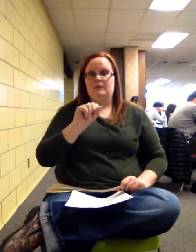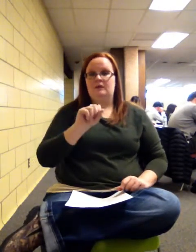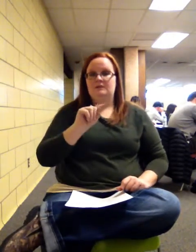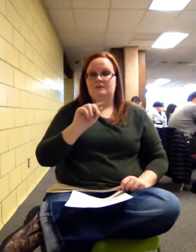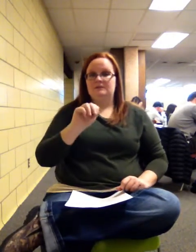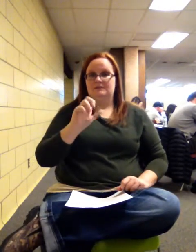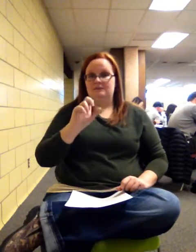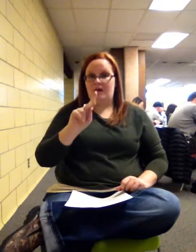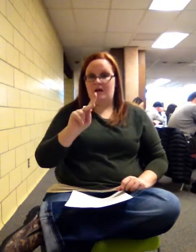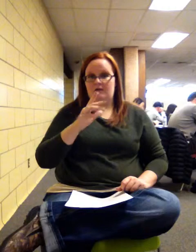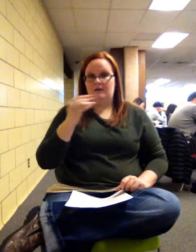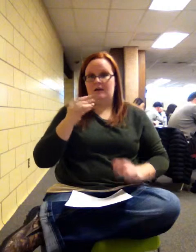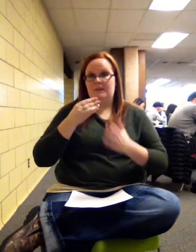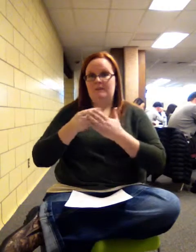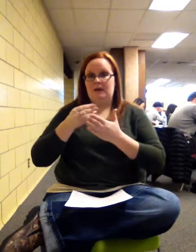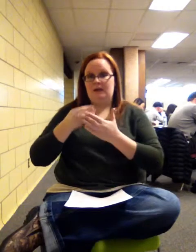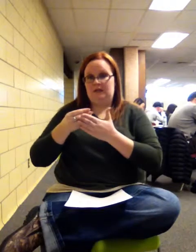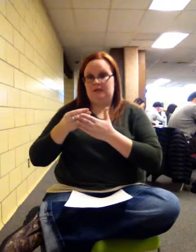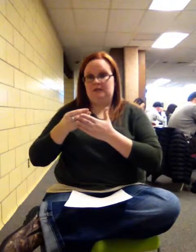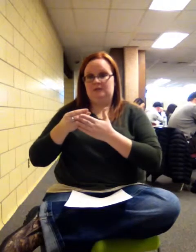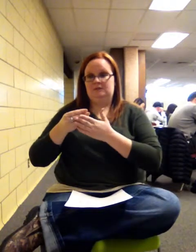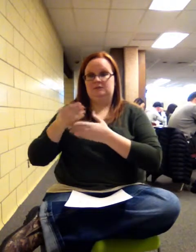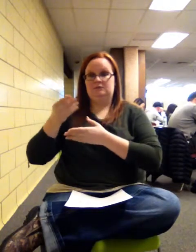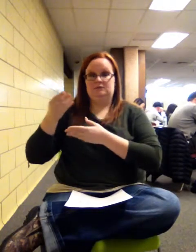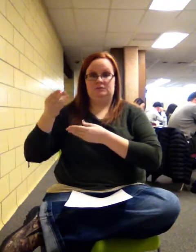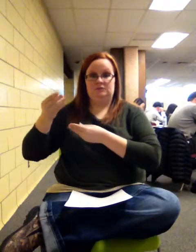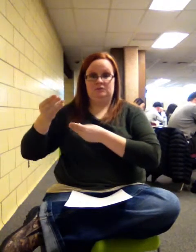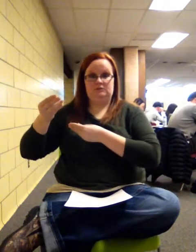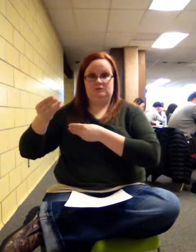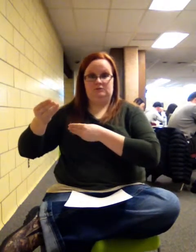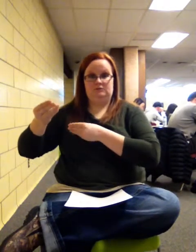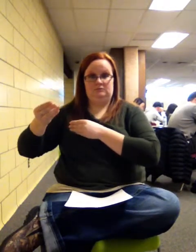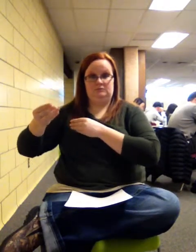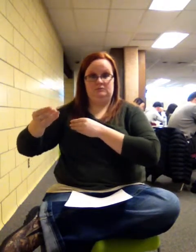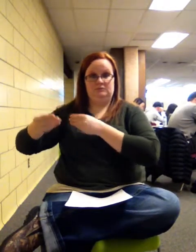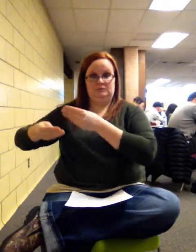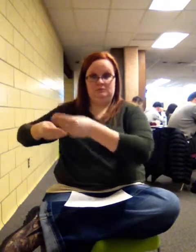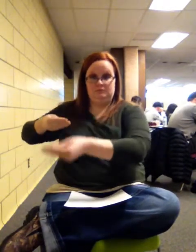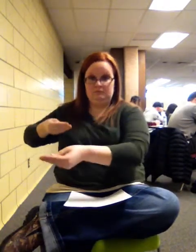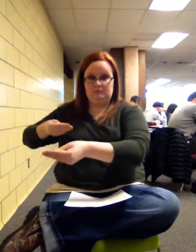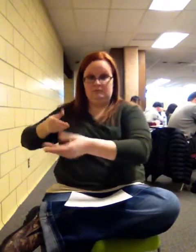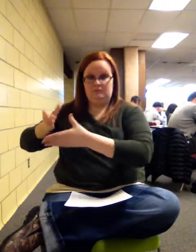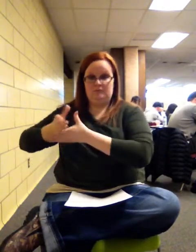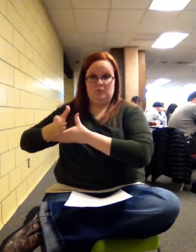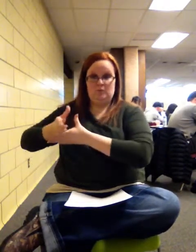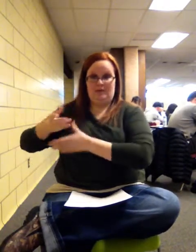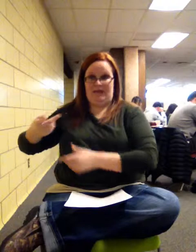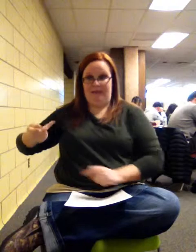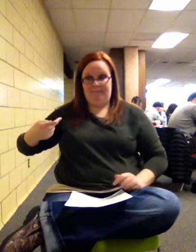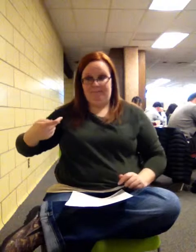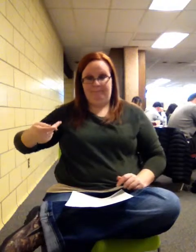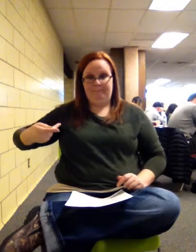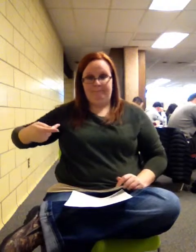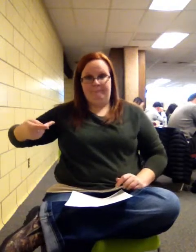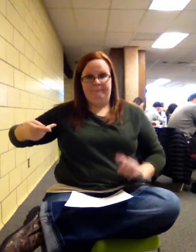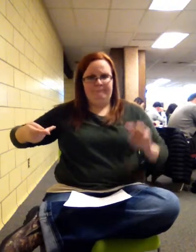savers. The company isn't benefiting from that. The company's not getting any cash. That's a transaction